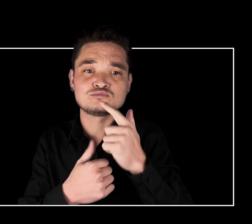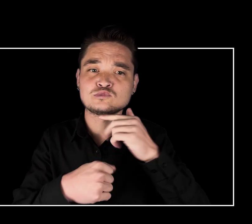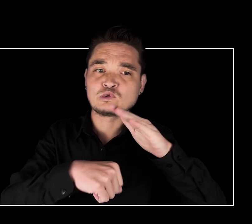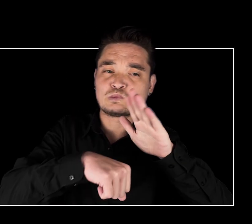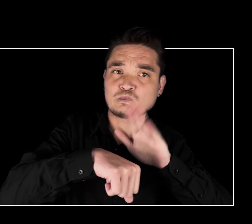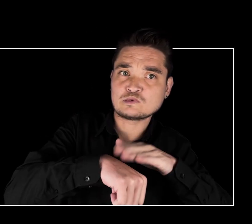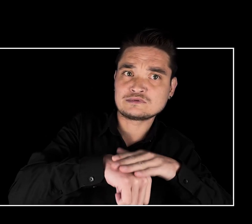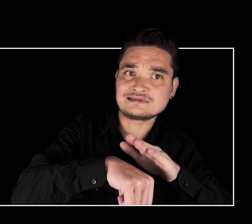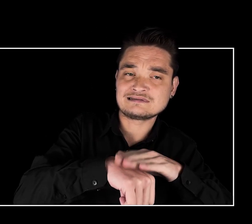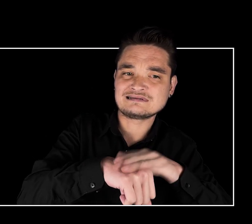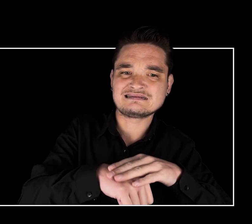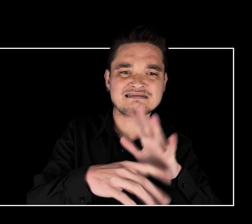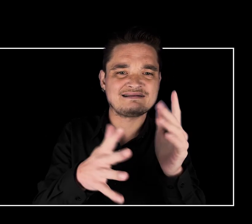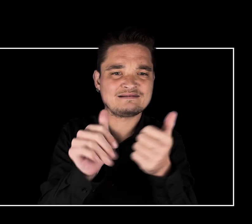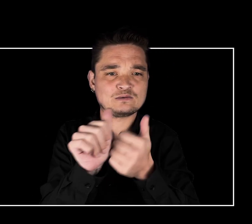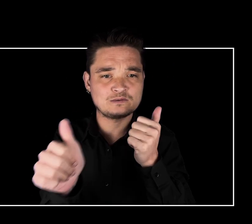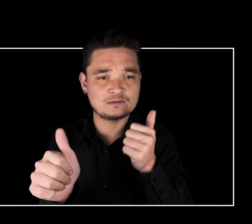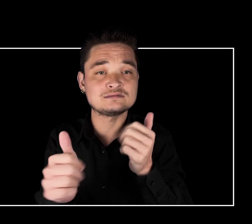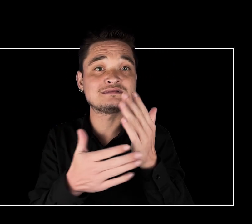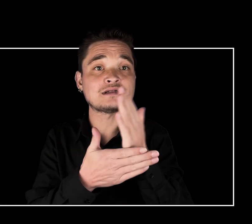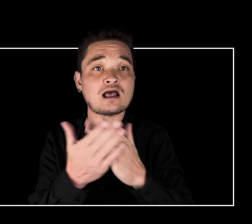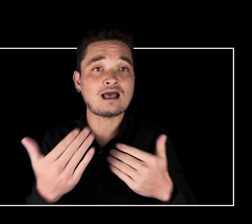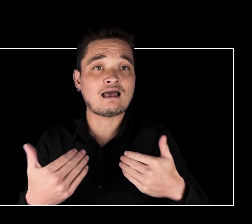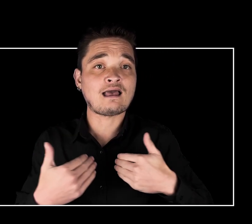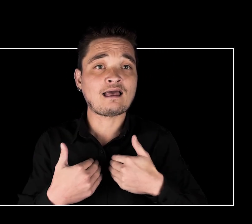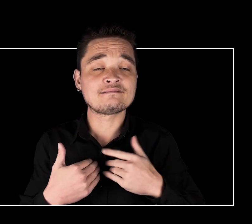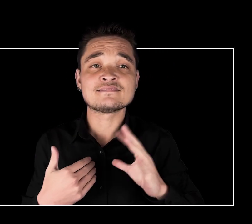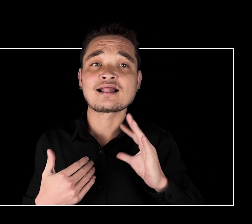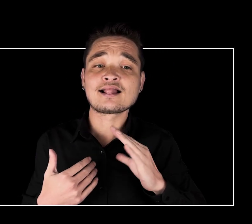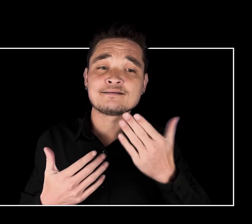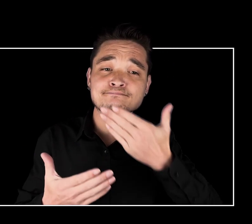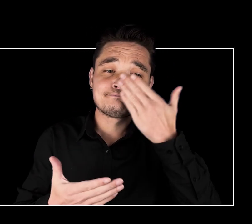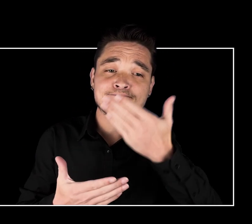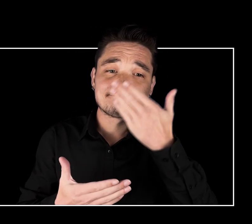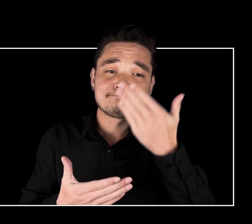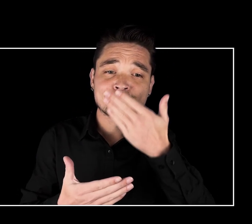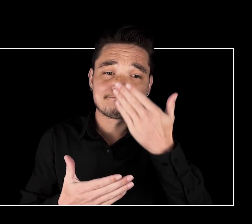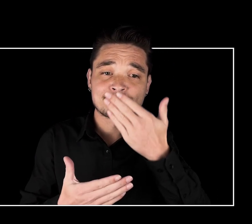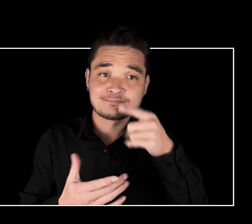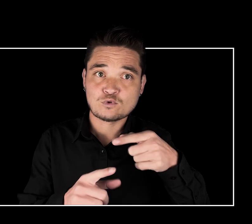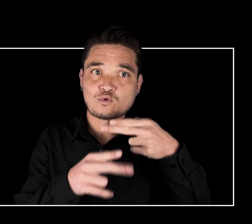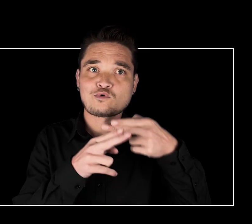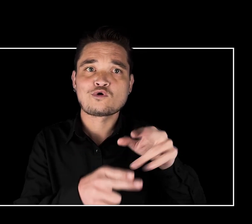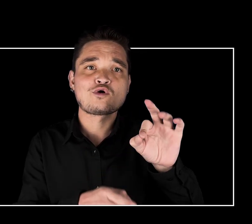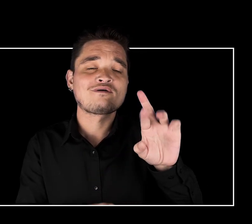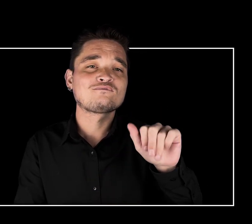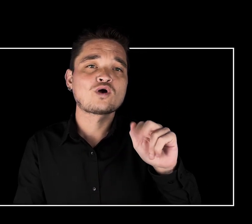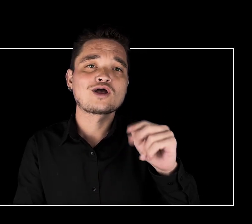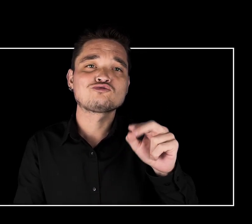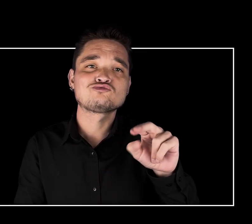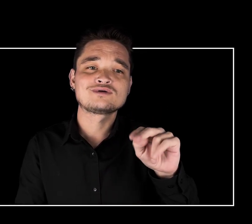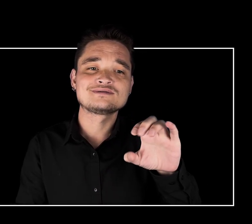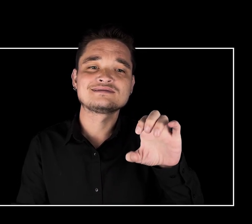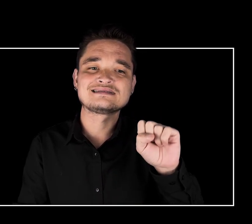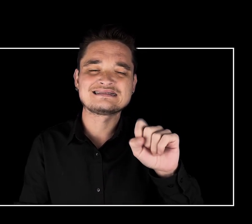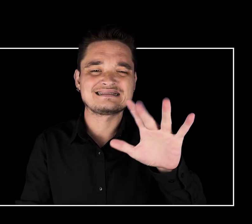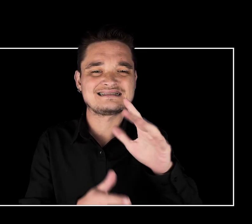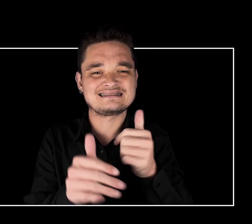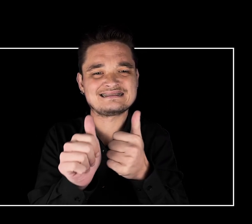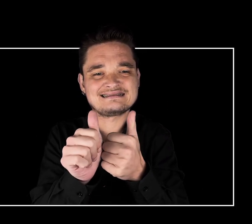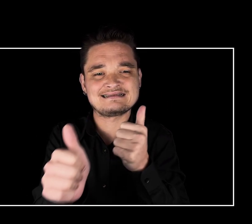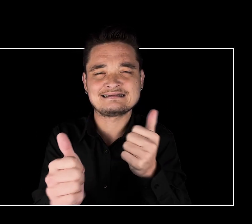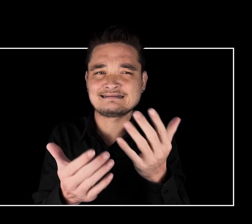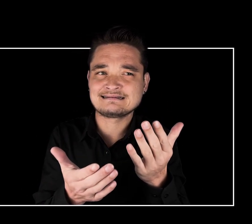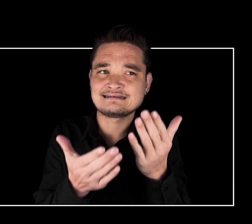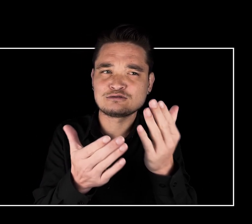the container. Some products have added chemicals to make them smell good. These are called fragrances. Choose products